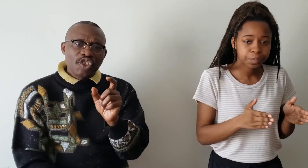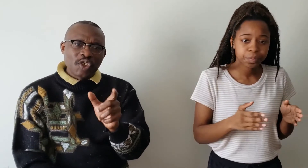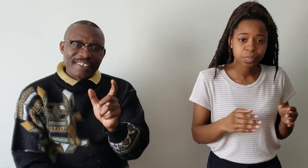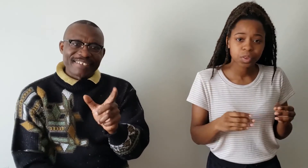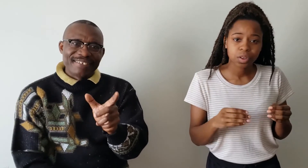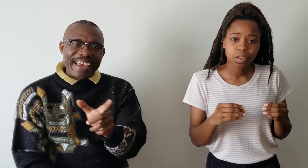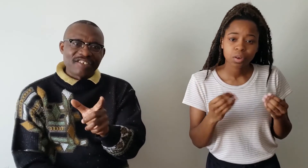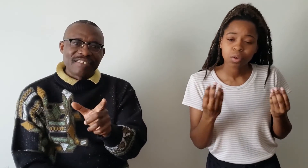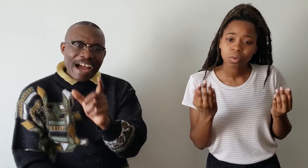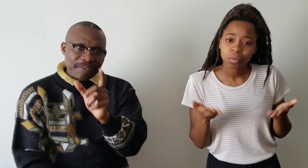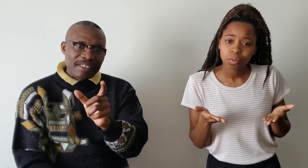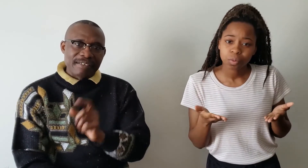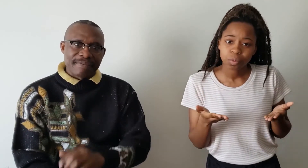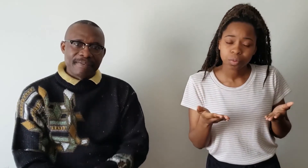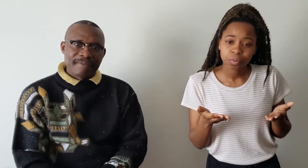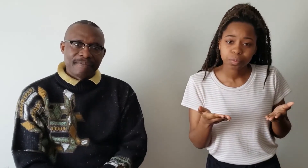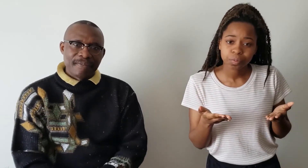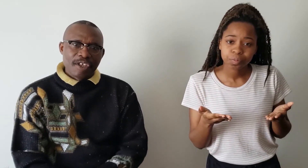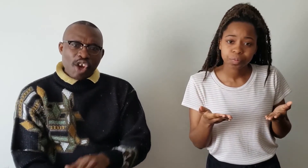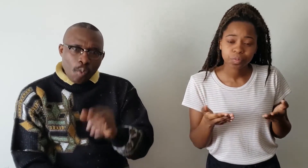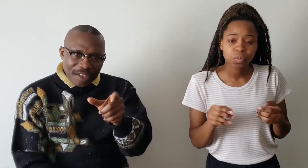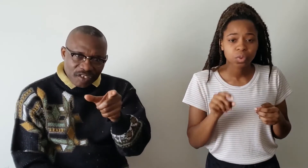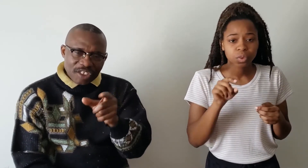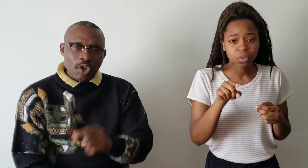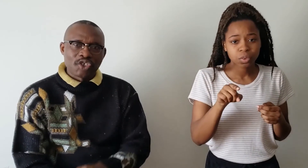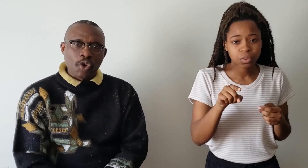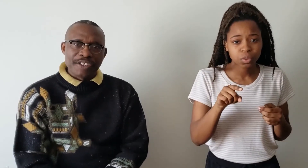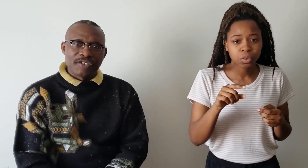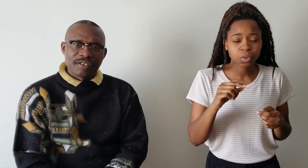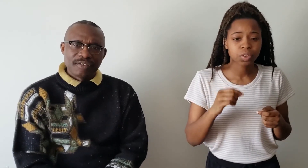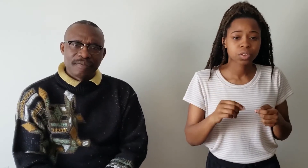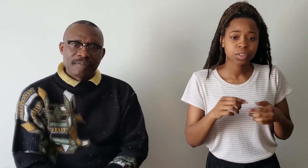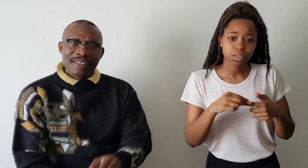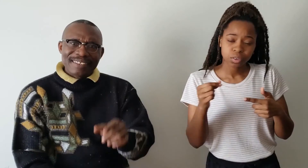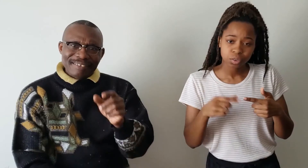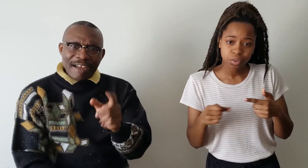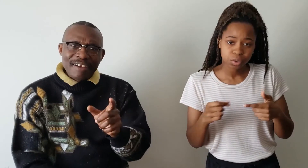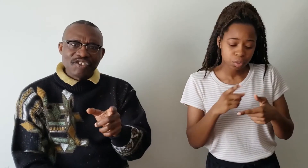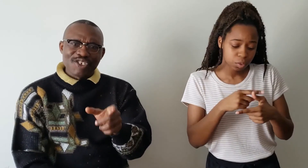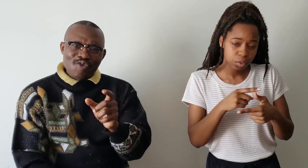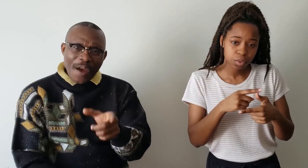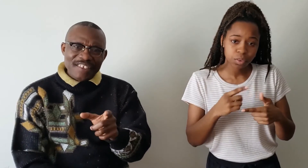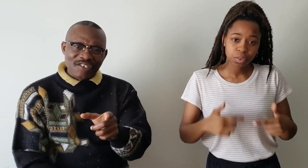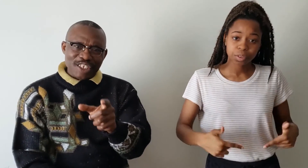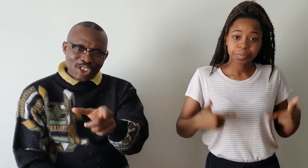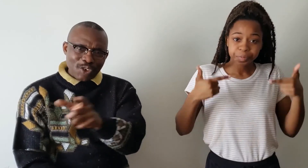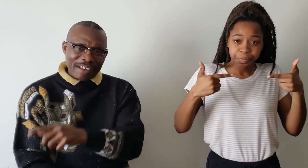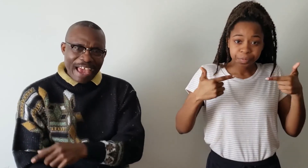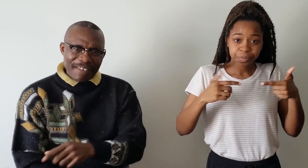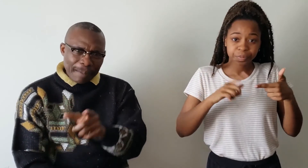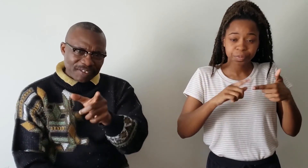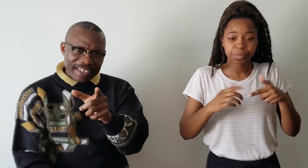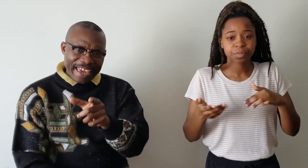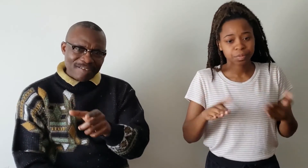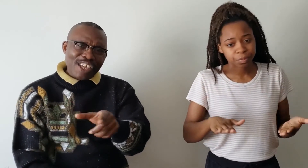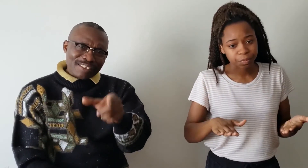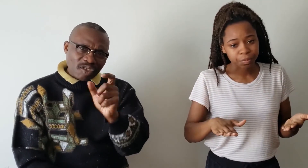your destination after death. What's your choice? Don't waste your life. Let me say it again.